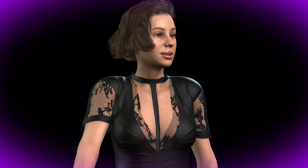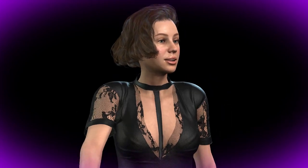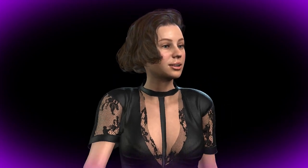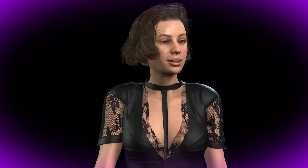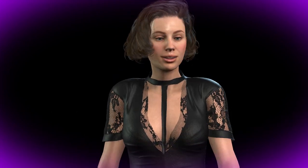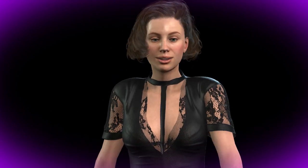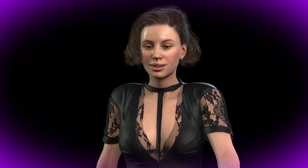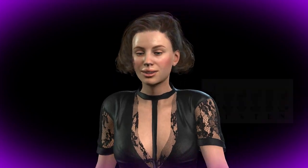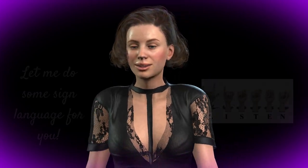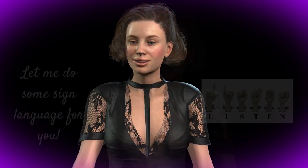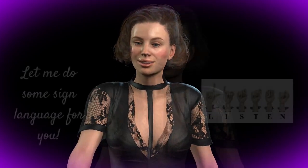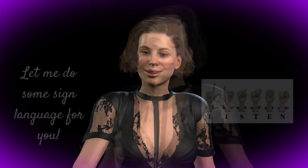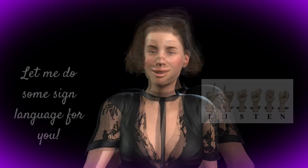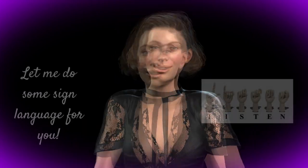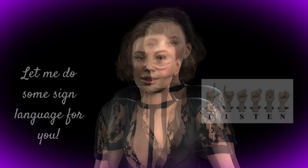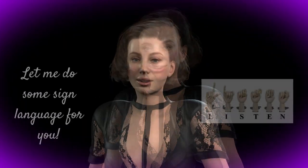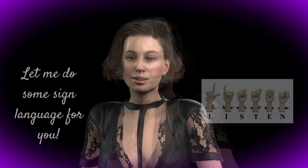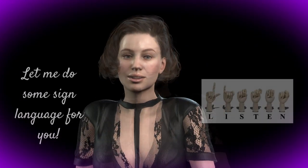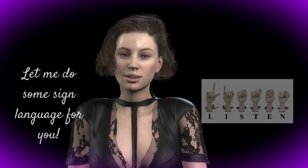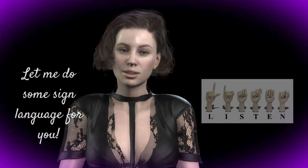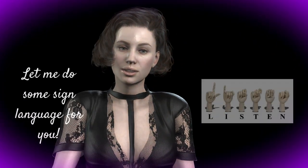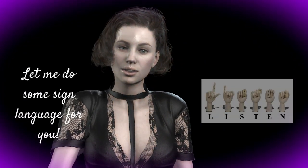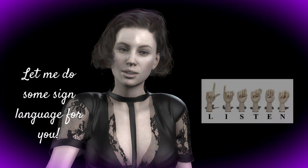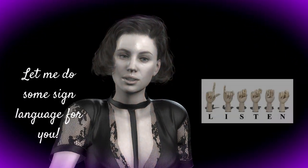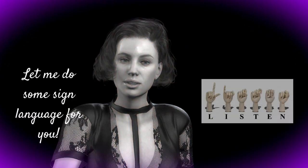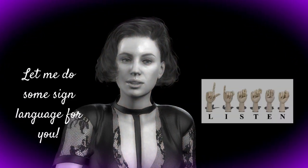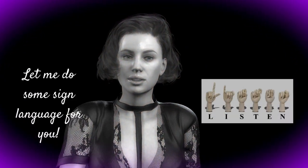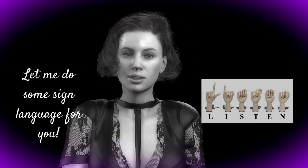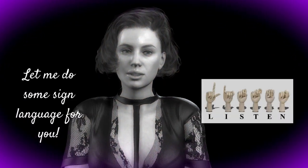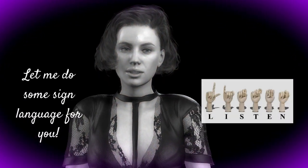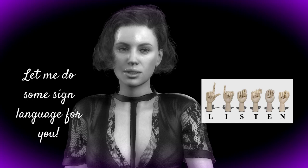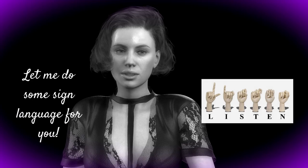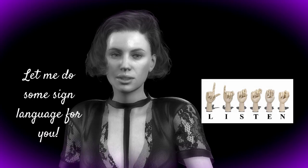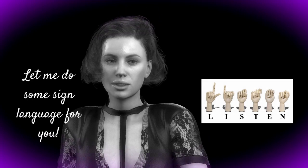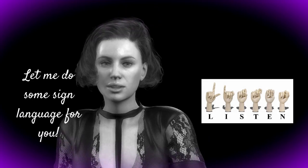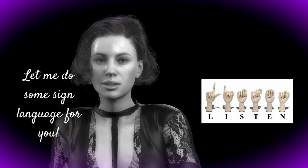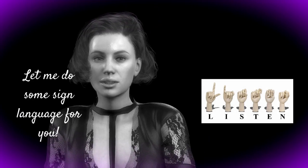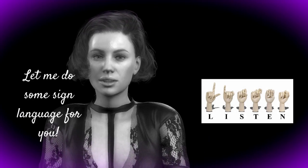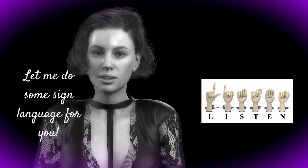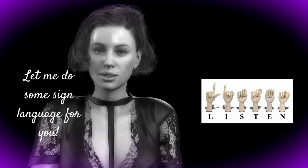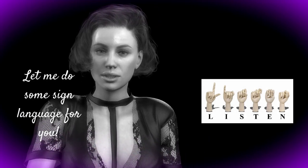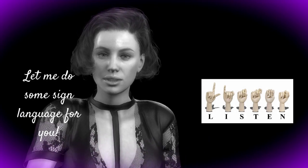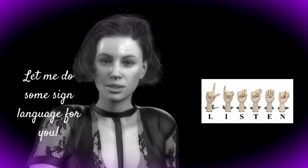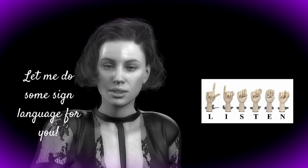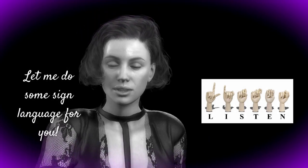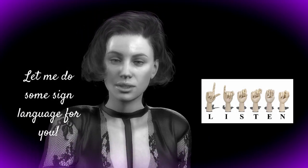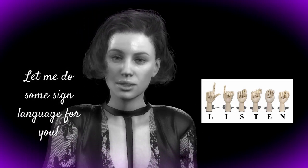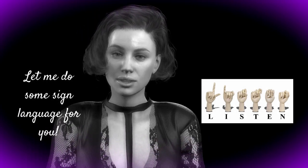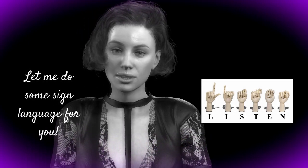I'm going under, and this time I feel there's no one to save me.